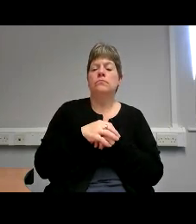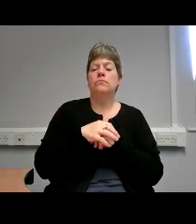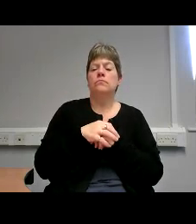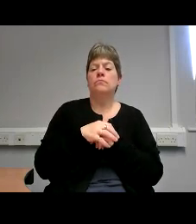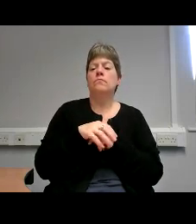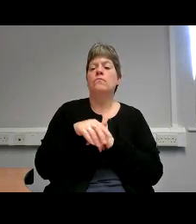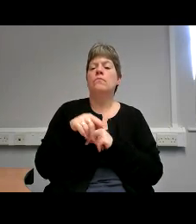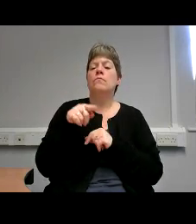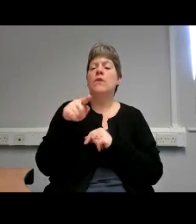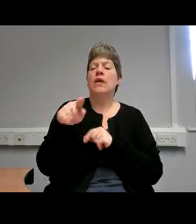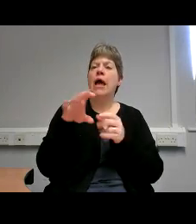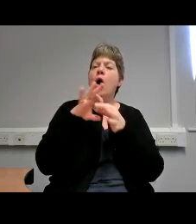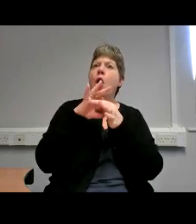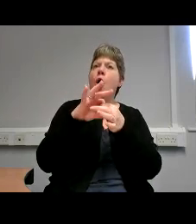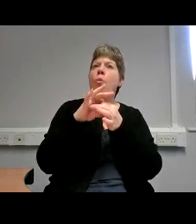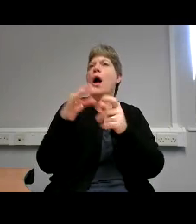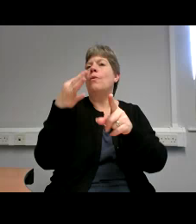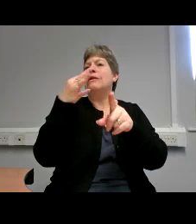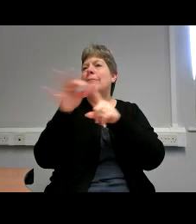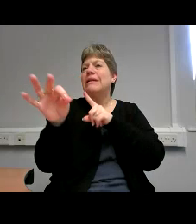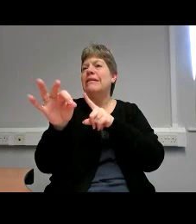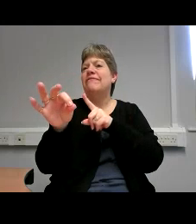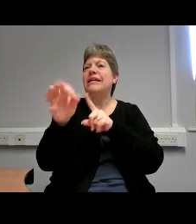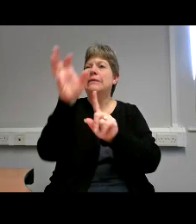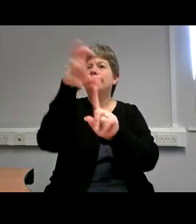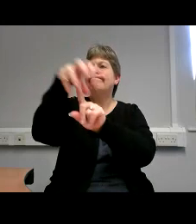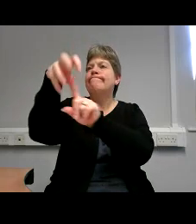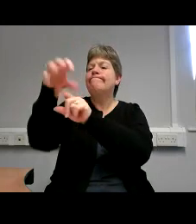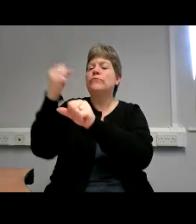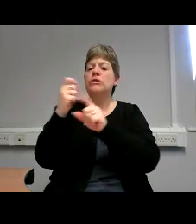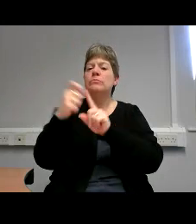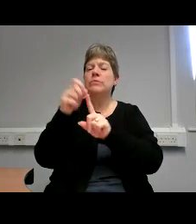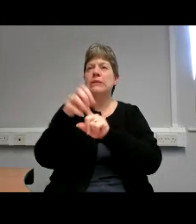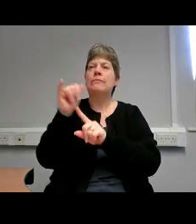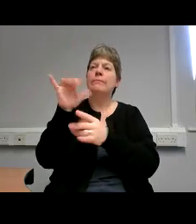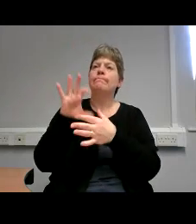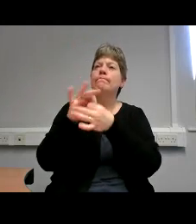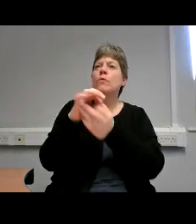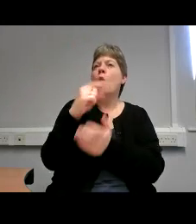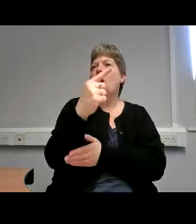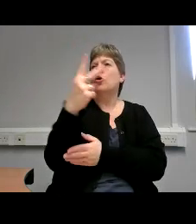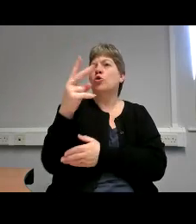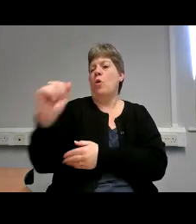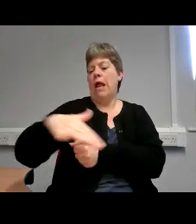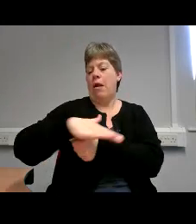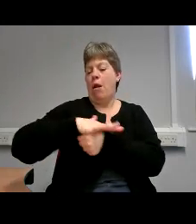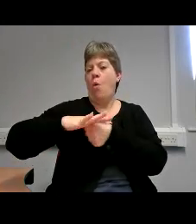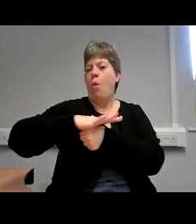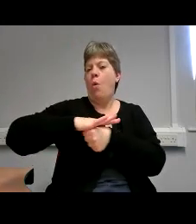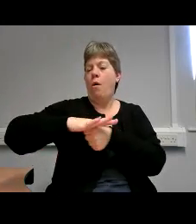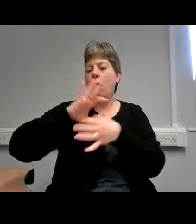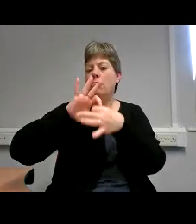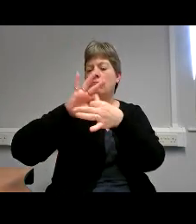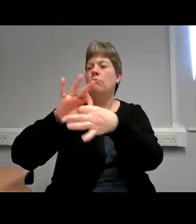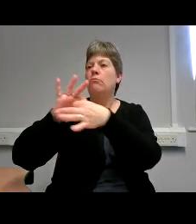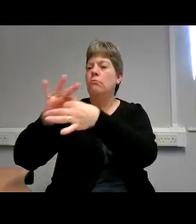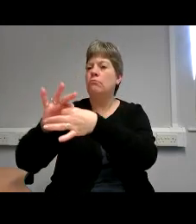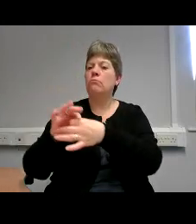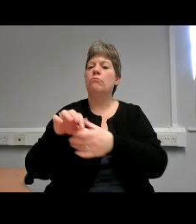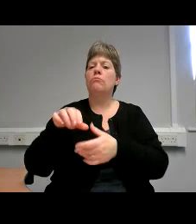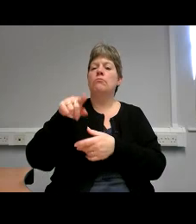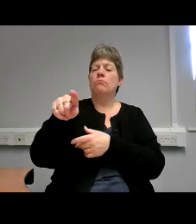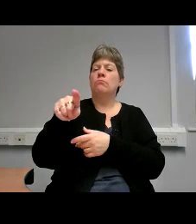work with specific practices, so they associate with 1 or 2 practices that are in their local vicinity, and that practice will